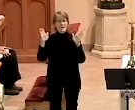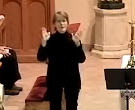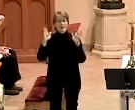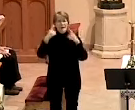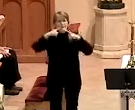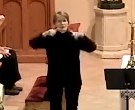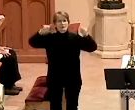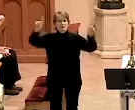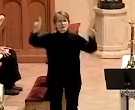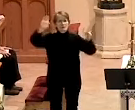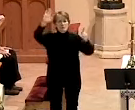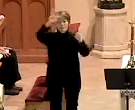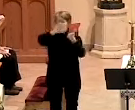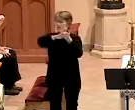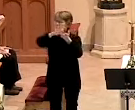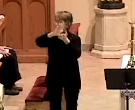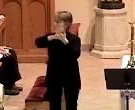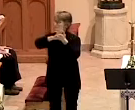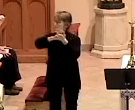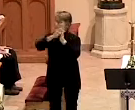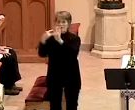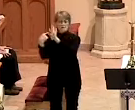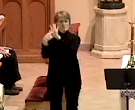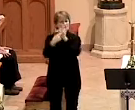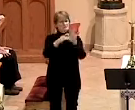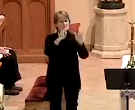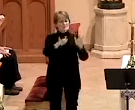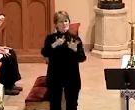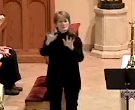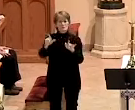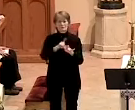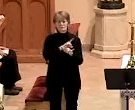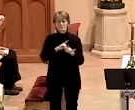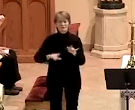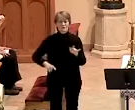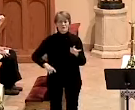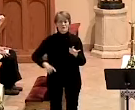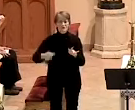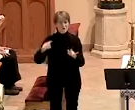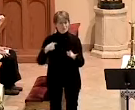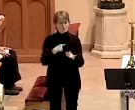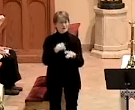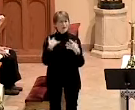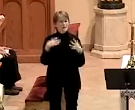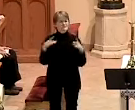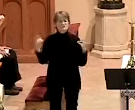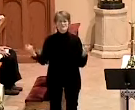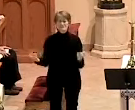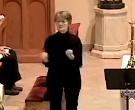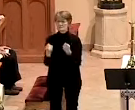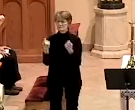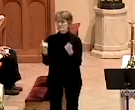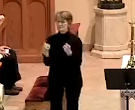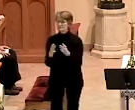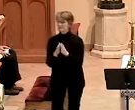shall proclaim your praise. Be merciful, O Lord, for we have sinned.